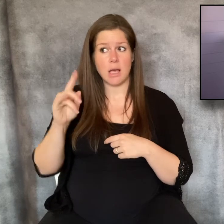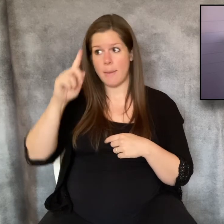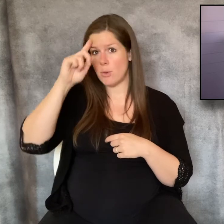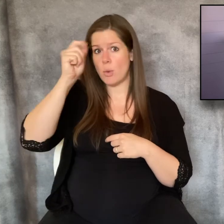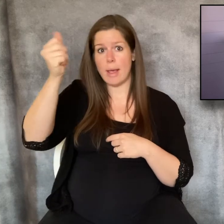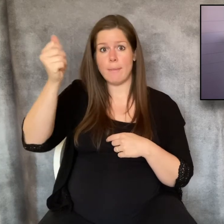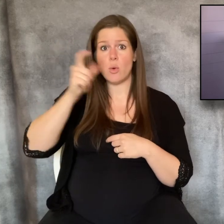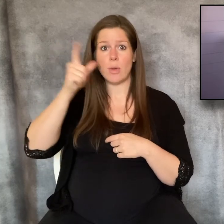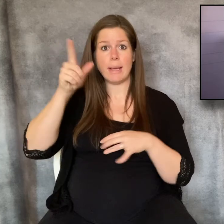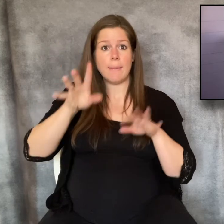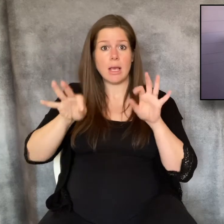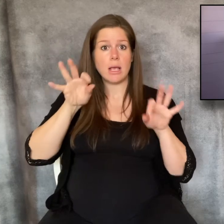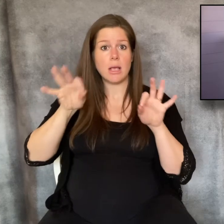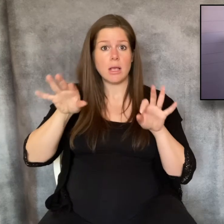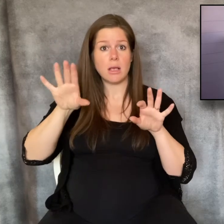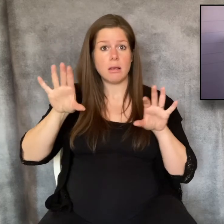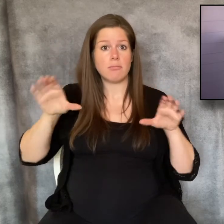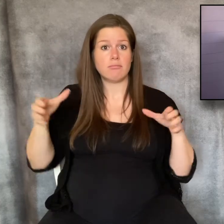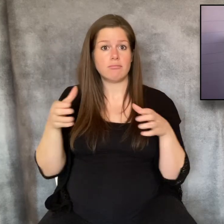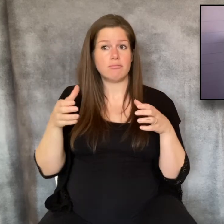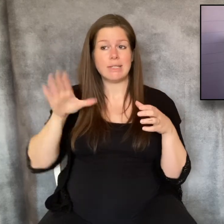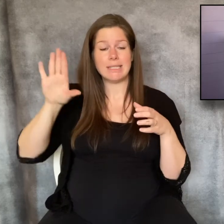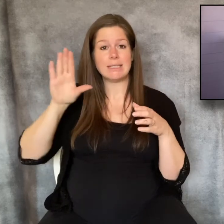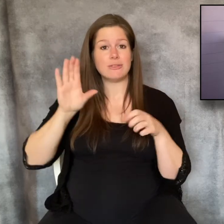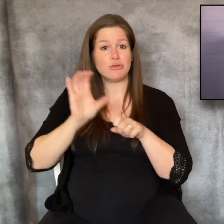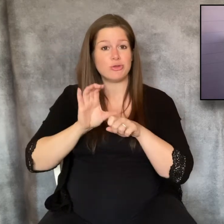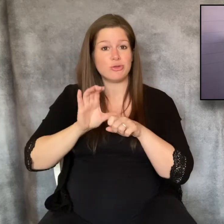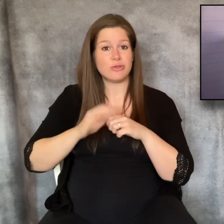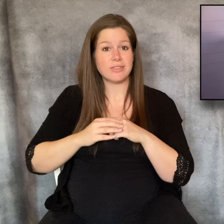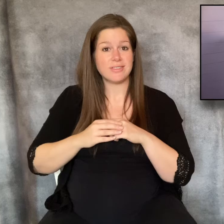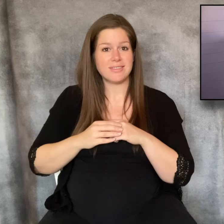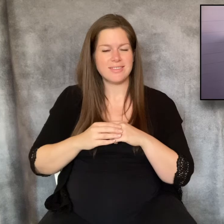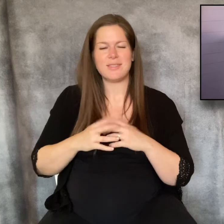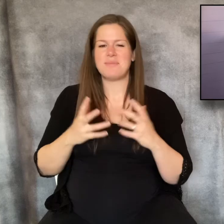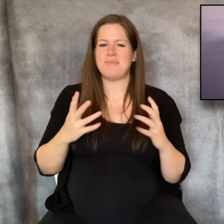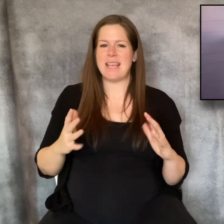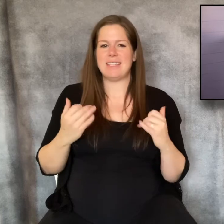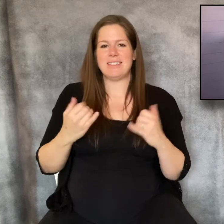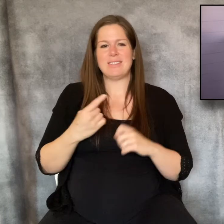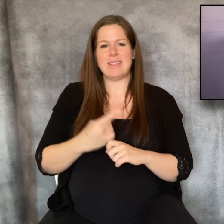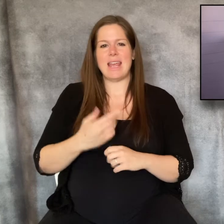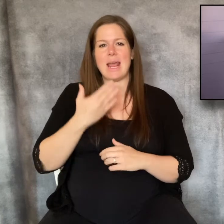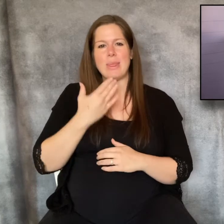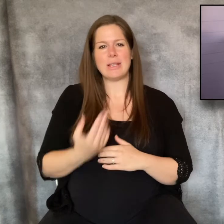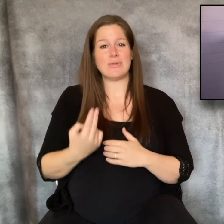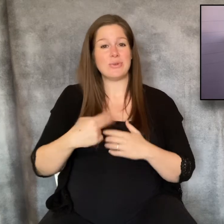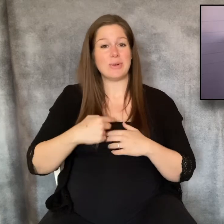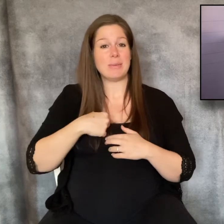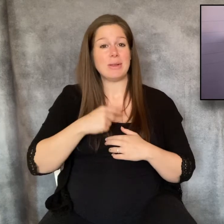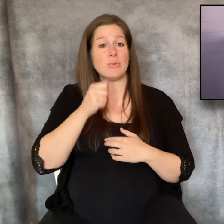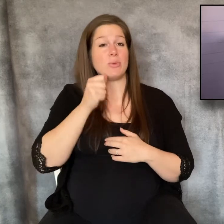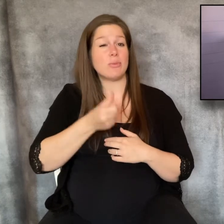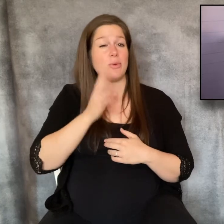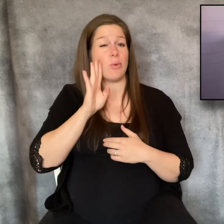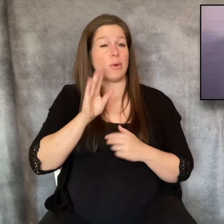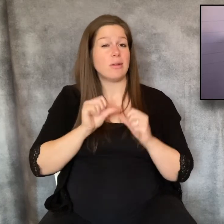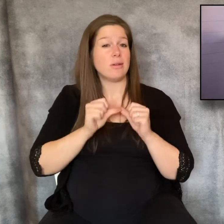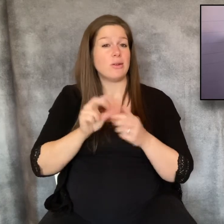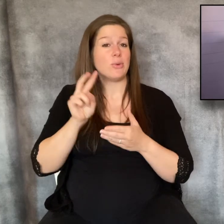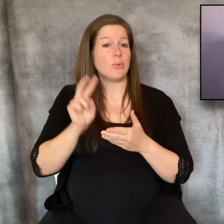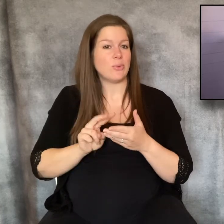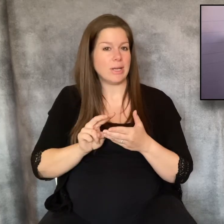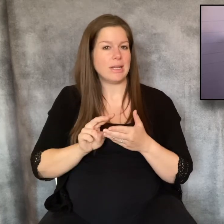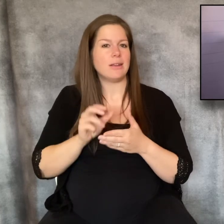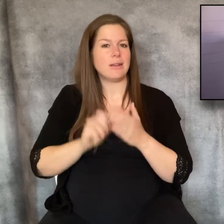his workers. So all that to say, thanks for joining me. Tomorrow we'll go to the last part of this section